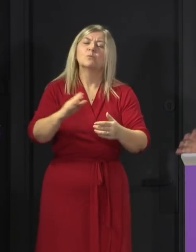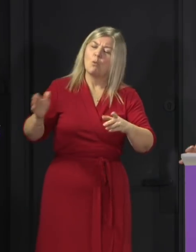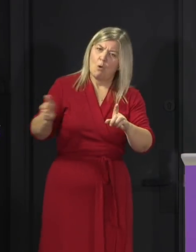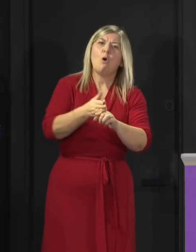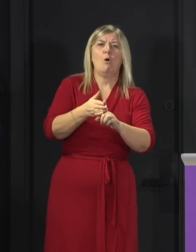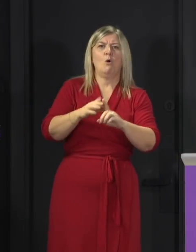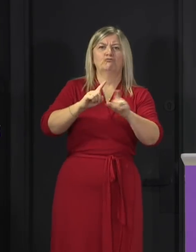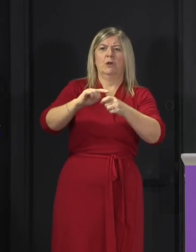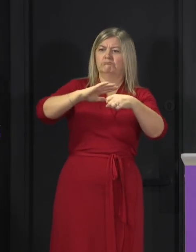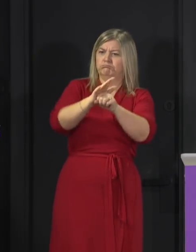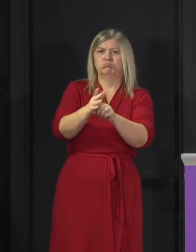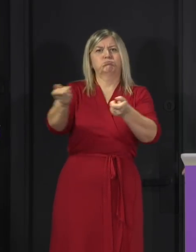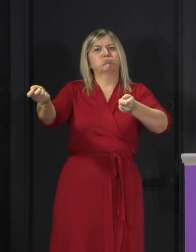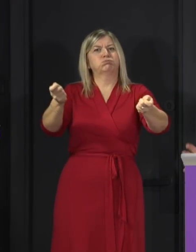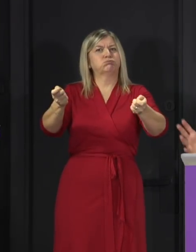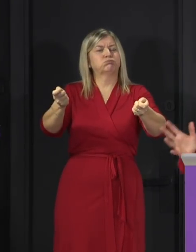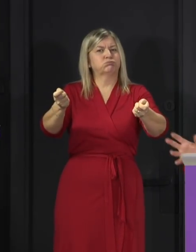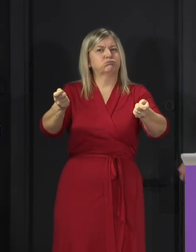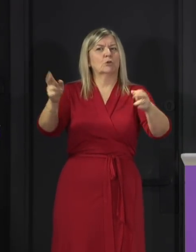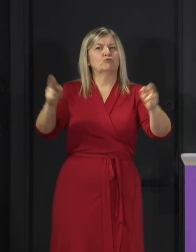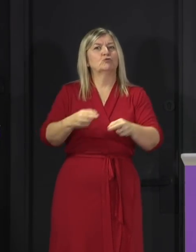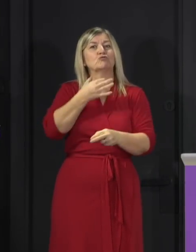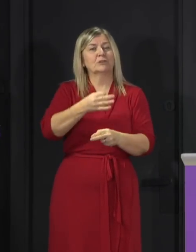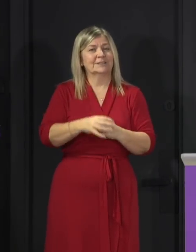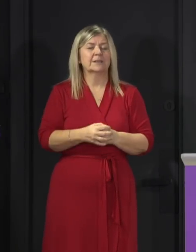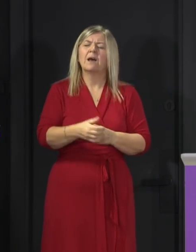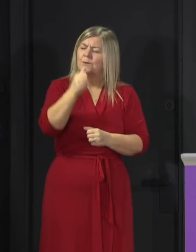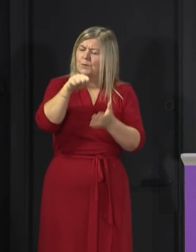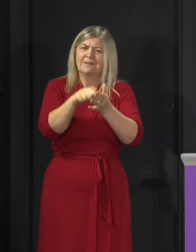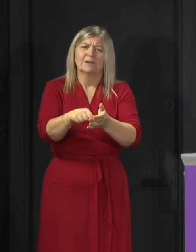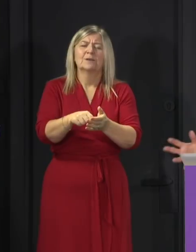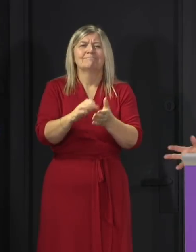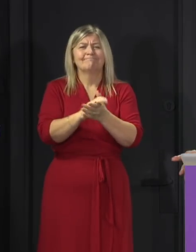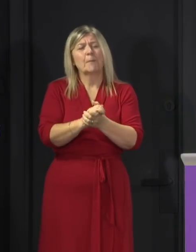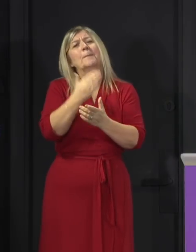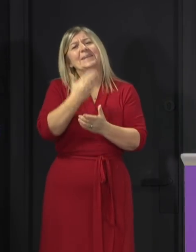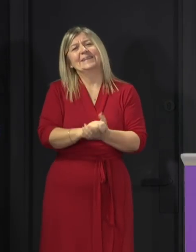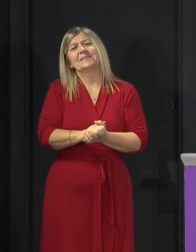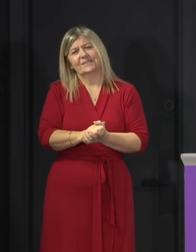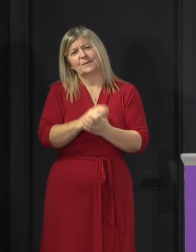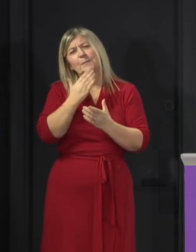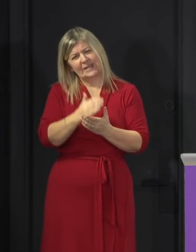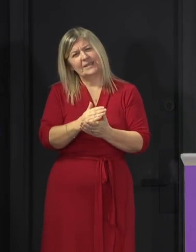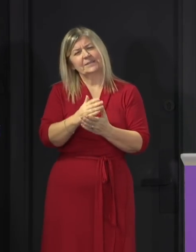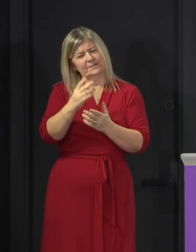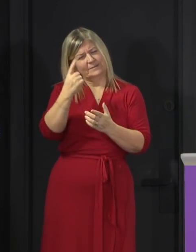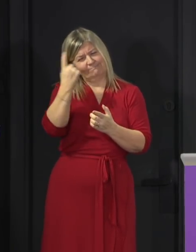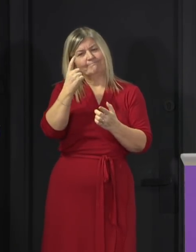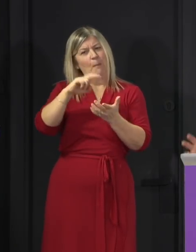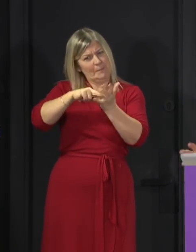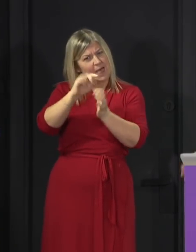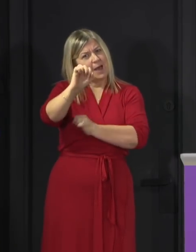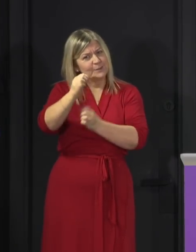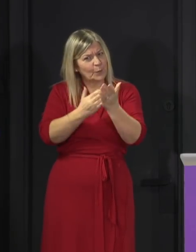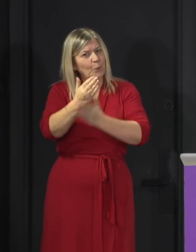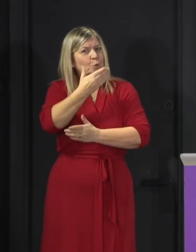to stop this virus spreading. And I know it's difficult, but please think very carefully about the plans you're making over the next couple of weeks as we